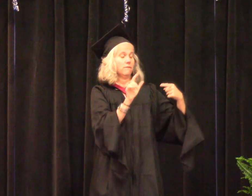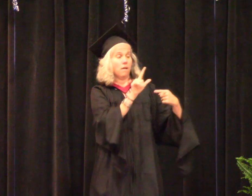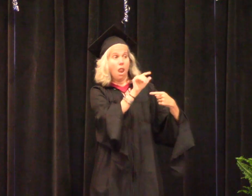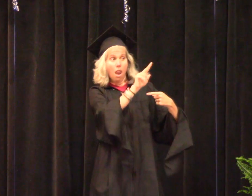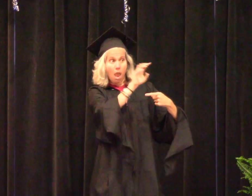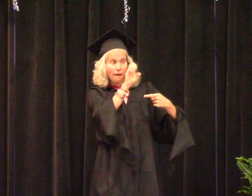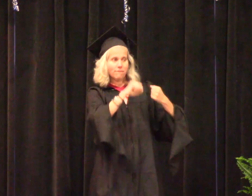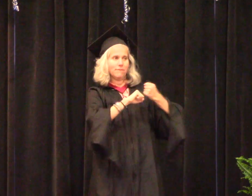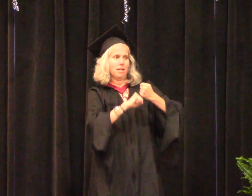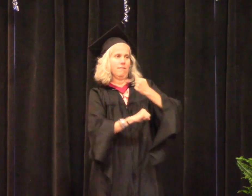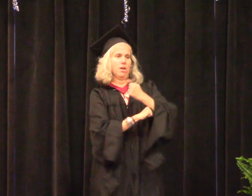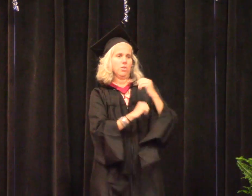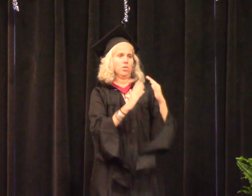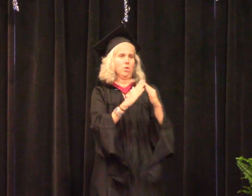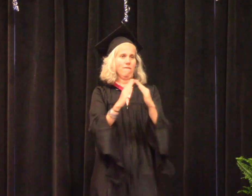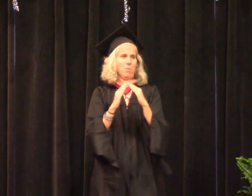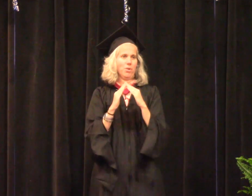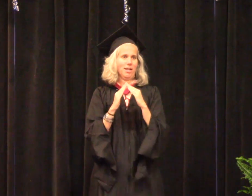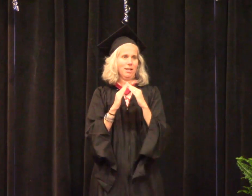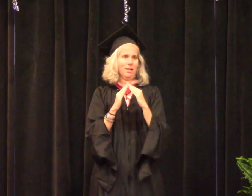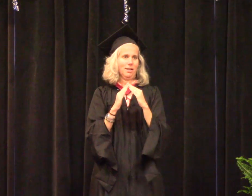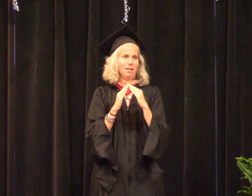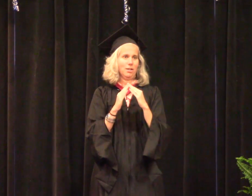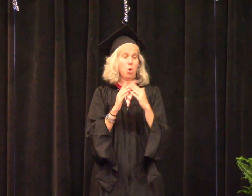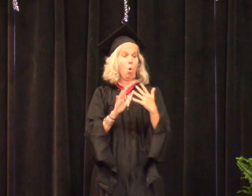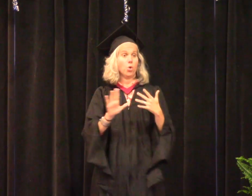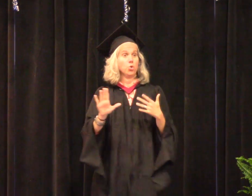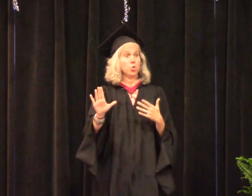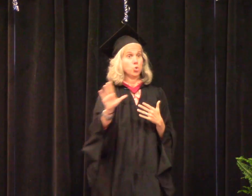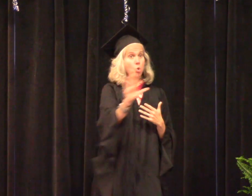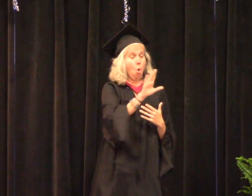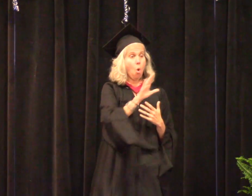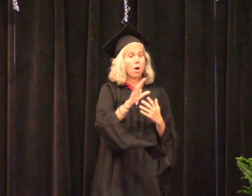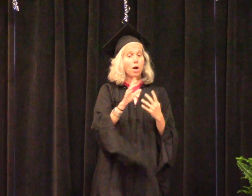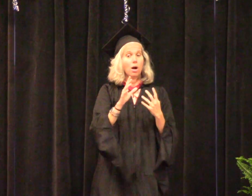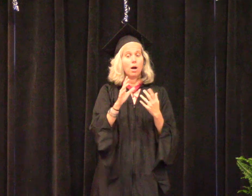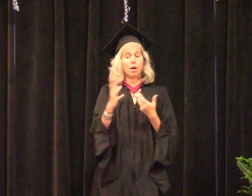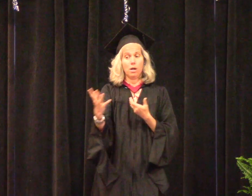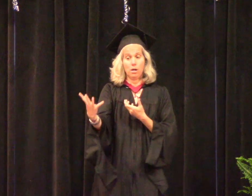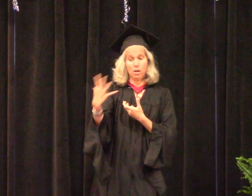And basically, love is the foundation of your community.